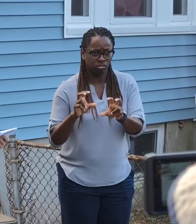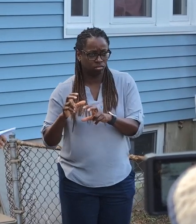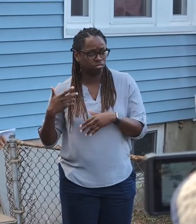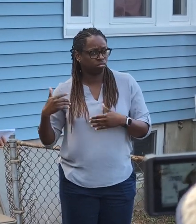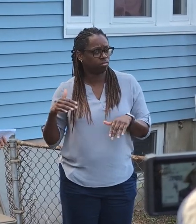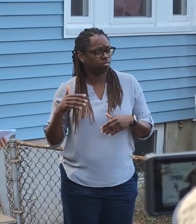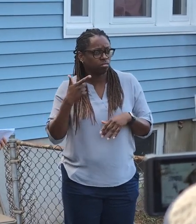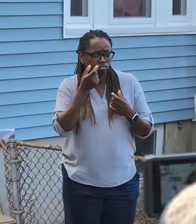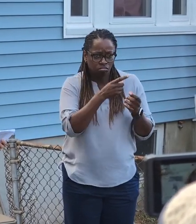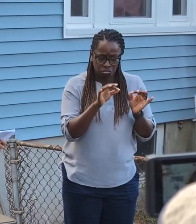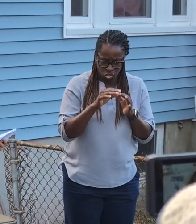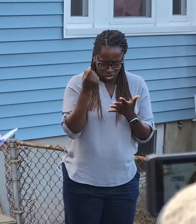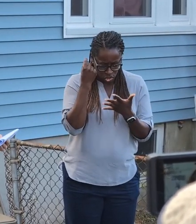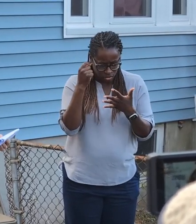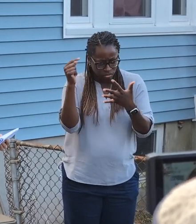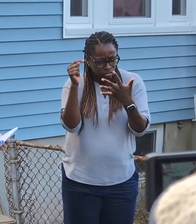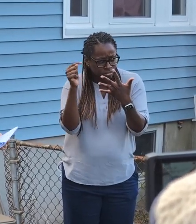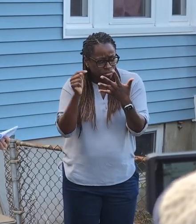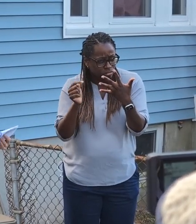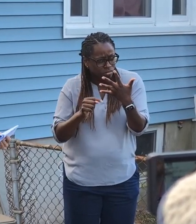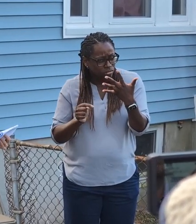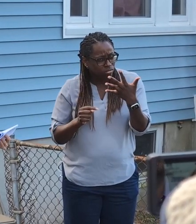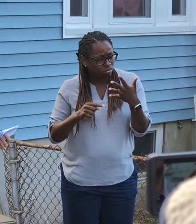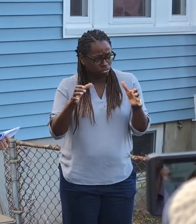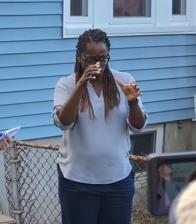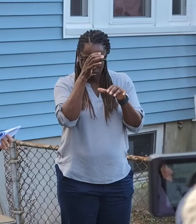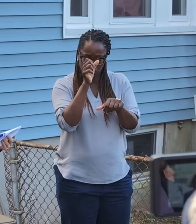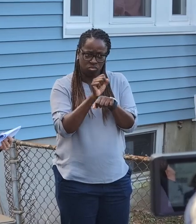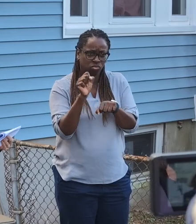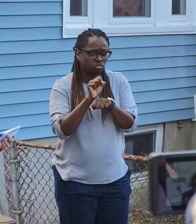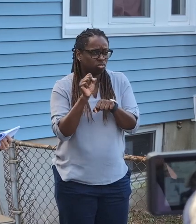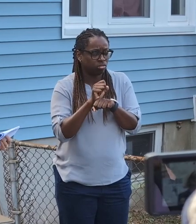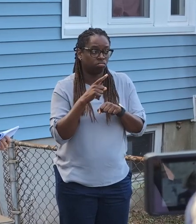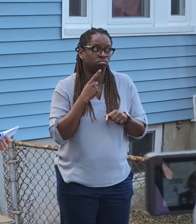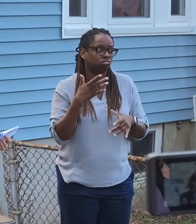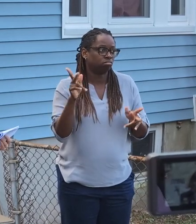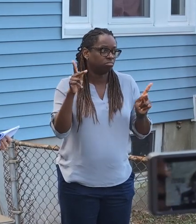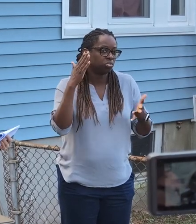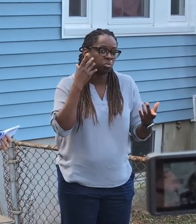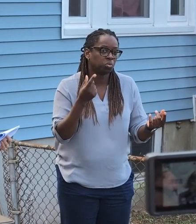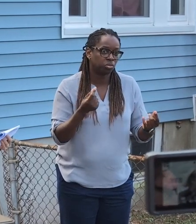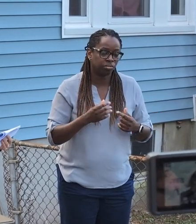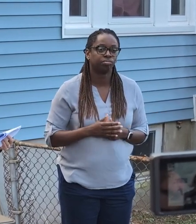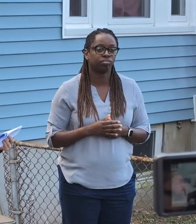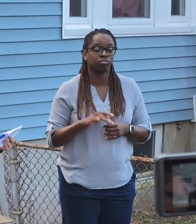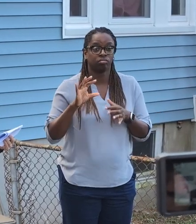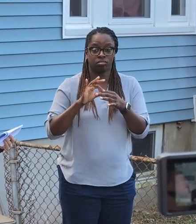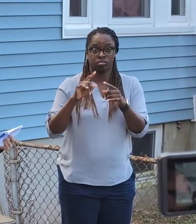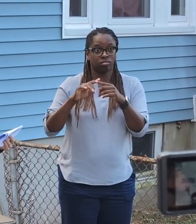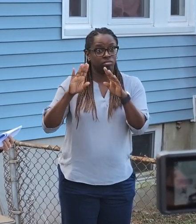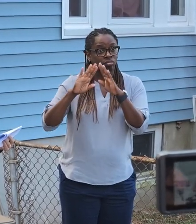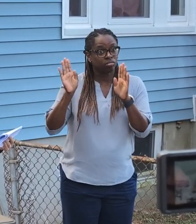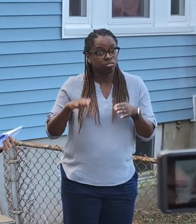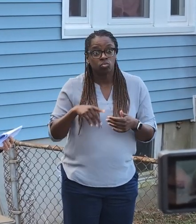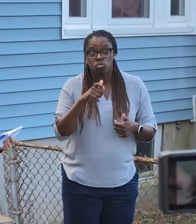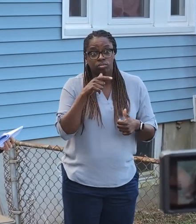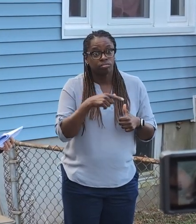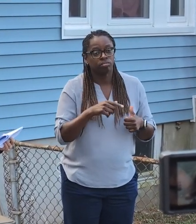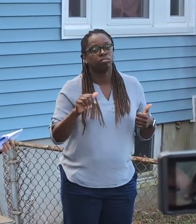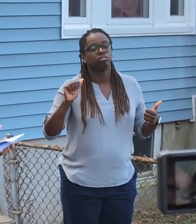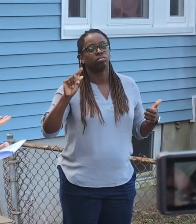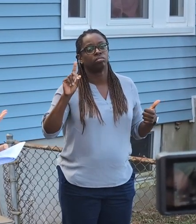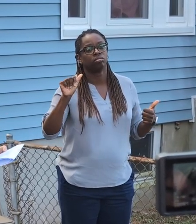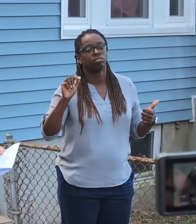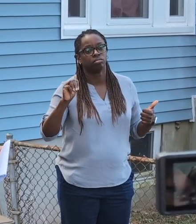weeks, not months or years. So I do want to recognize our folks at the Mayor's Office of Housing, Adam Goldstein, Christine O'Keefe, and